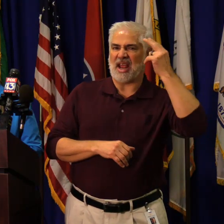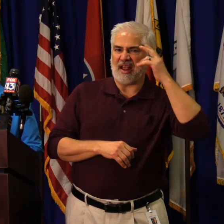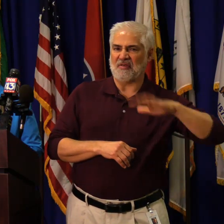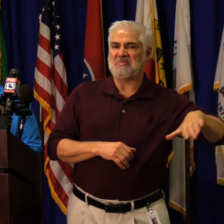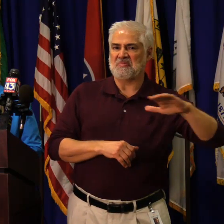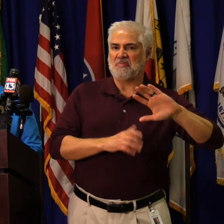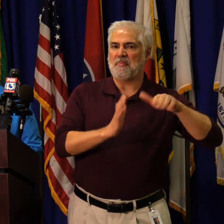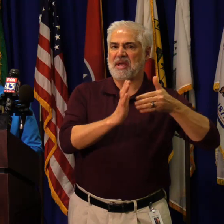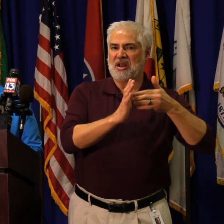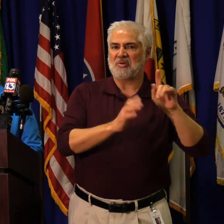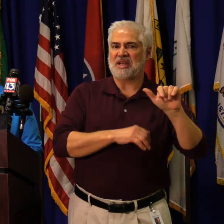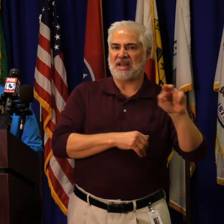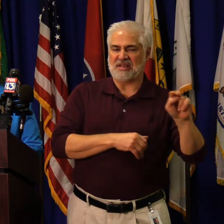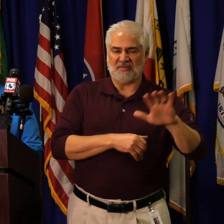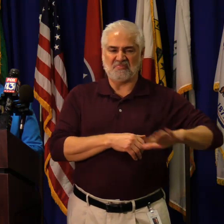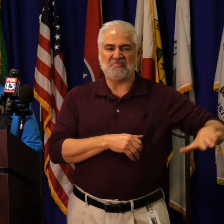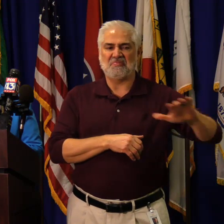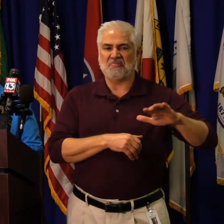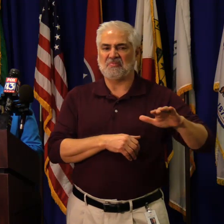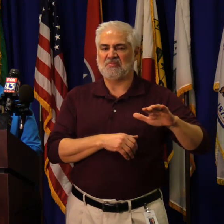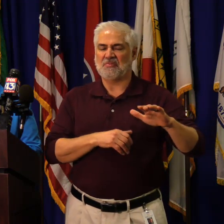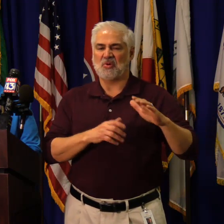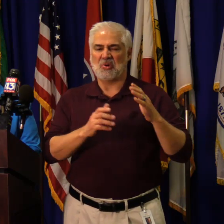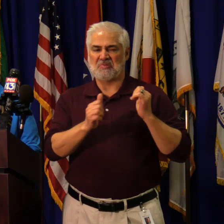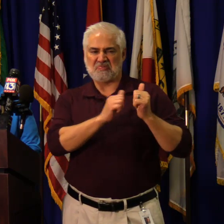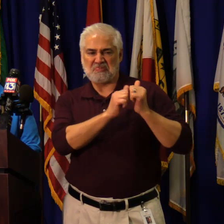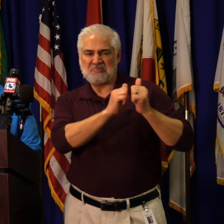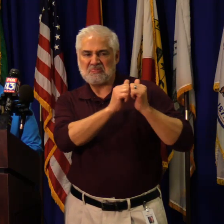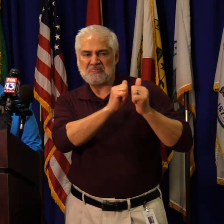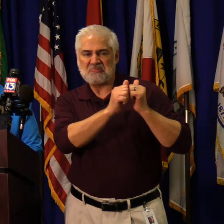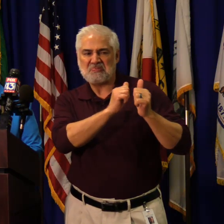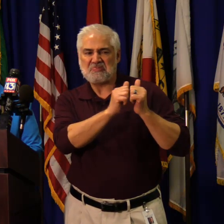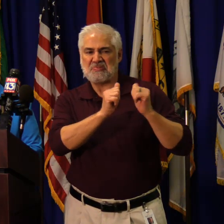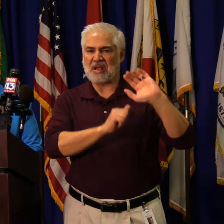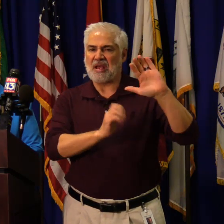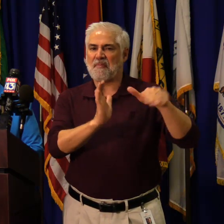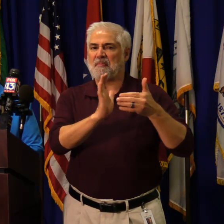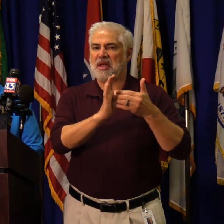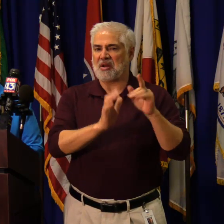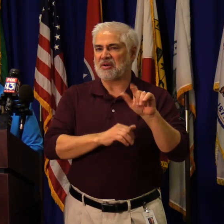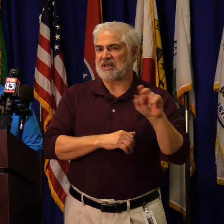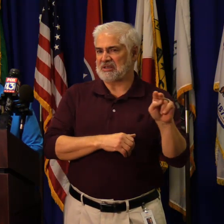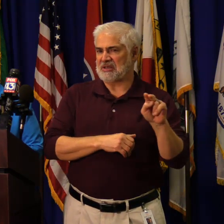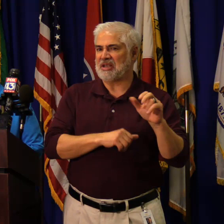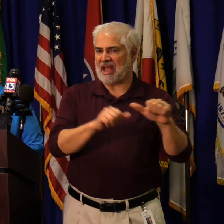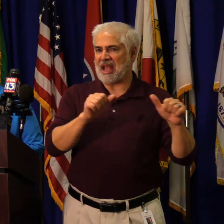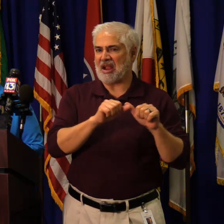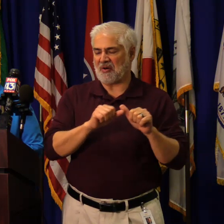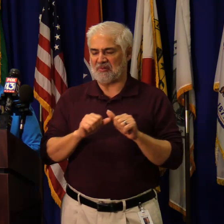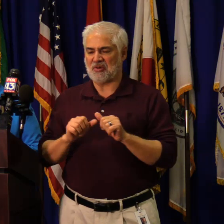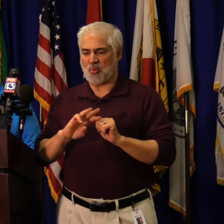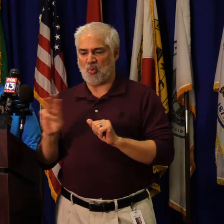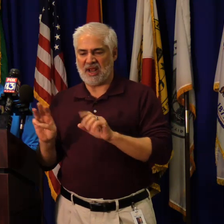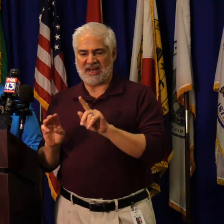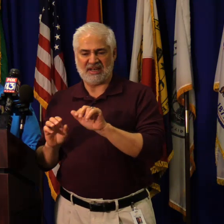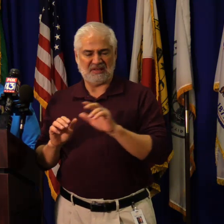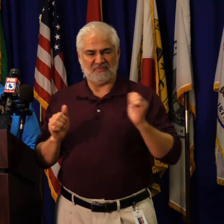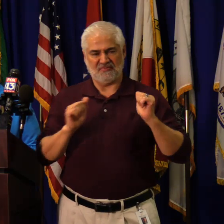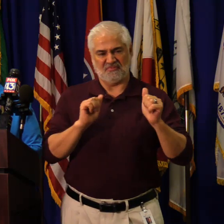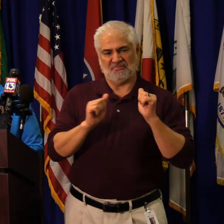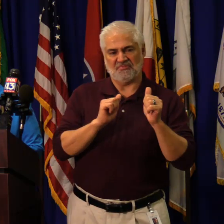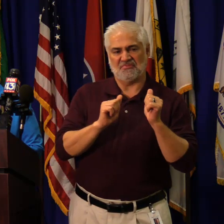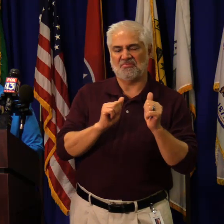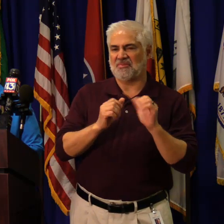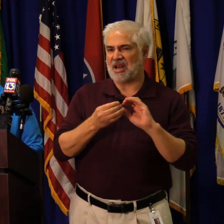Middle Tennessee, and so we're probably running neck and neck at this point with the Middle Tennessee region. The key takeaways